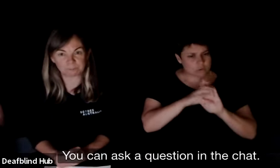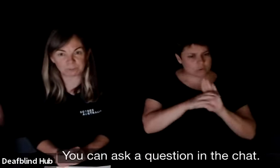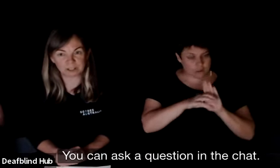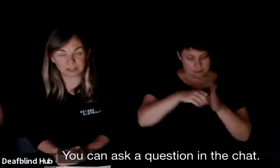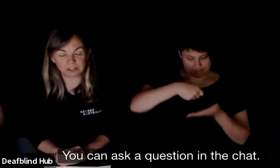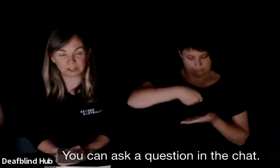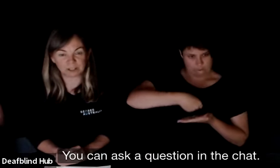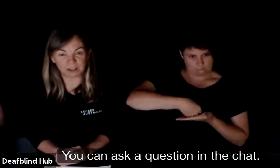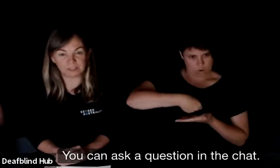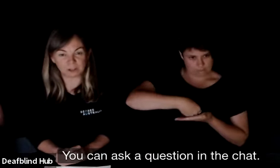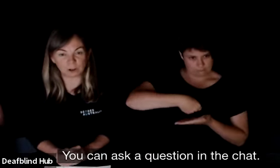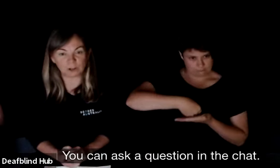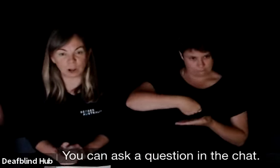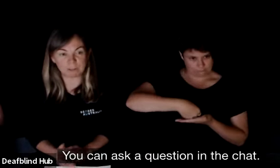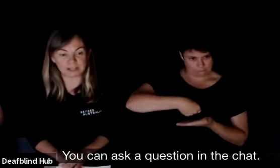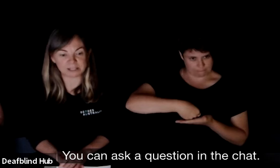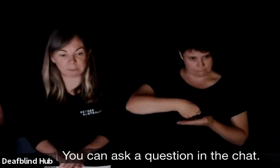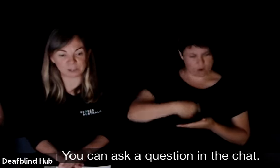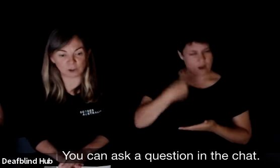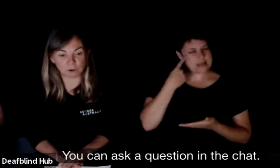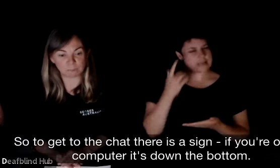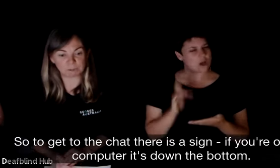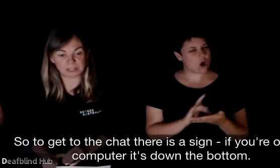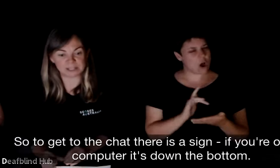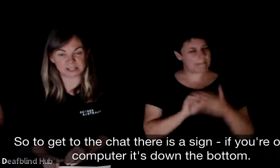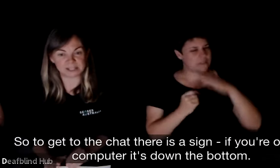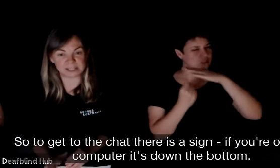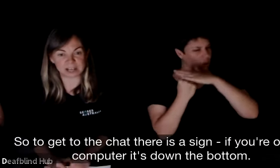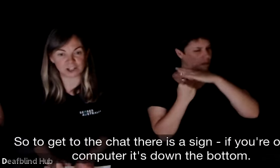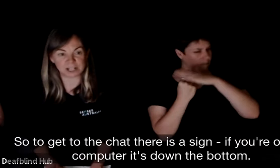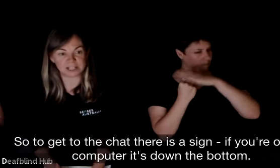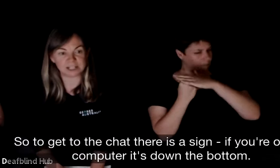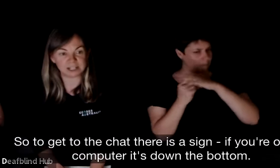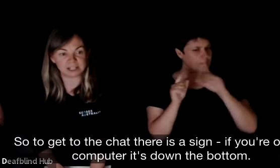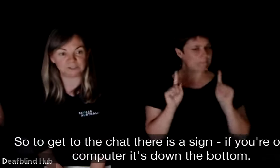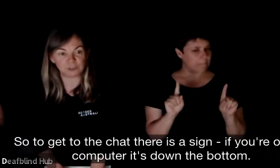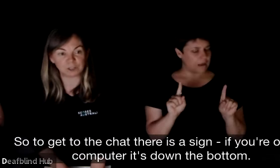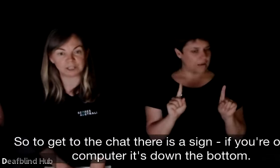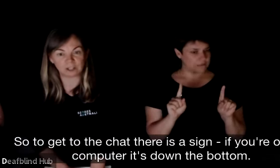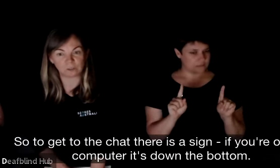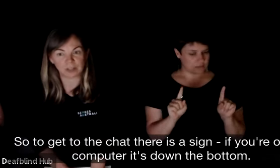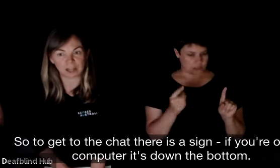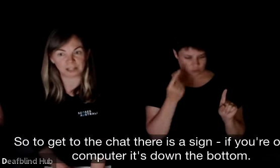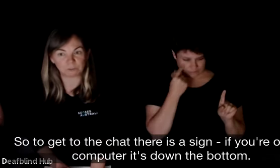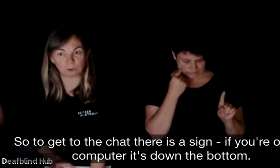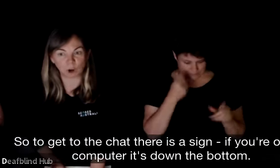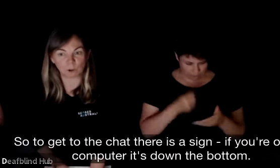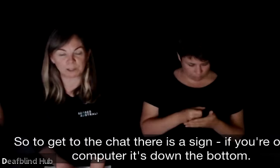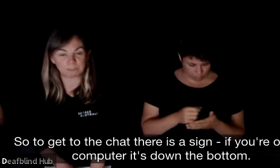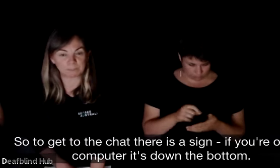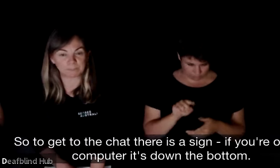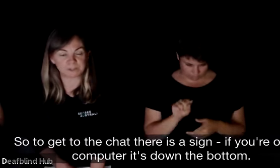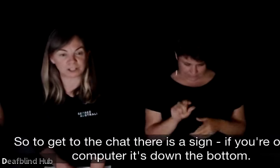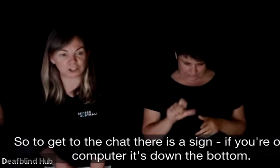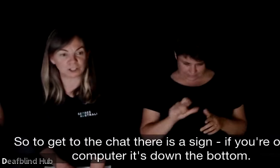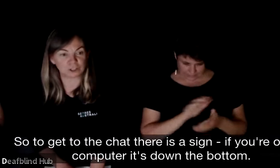bottom. I think on an iPad it's up the top, but it says CHAT. If you click on that, it will open